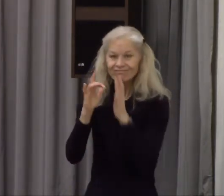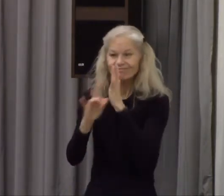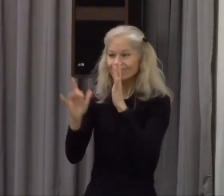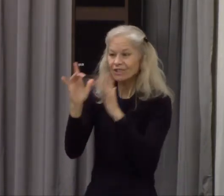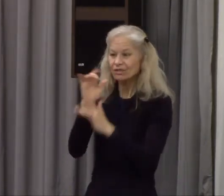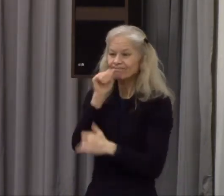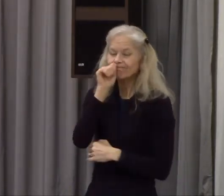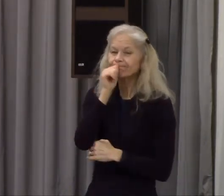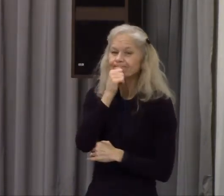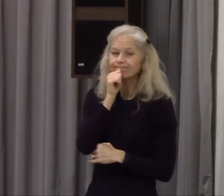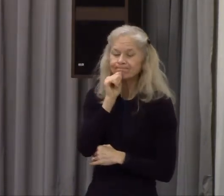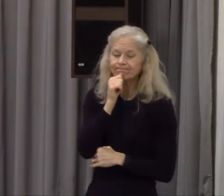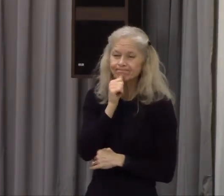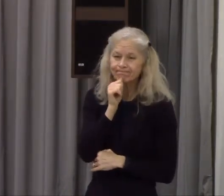With divine tribulation.